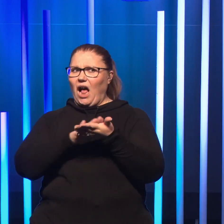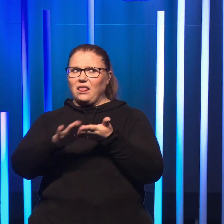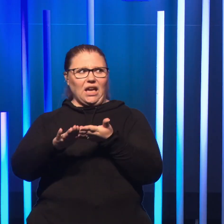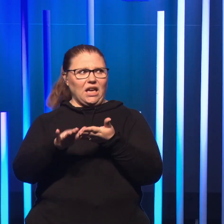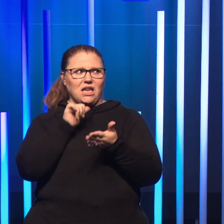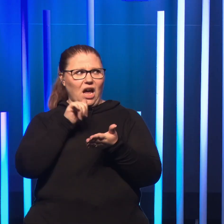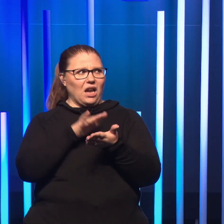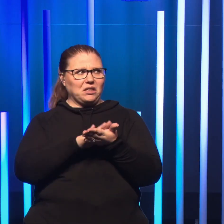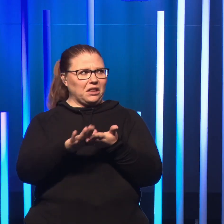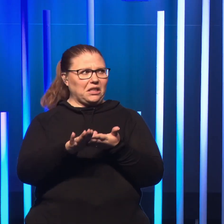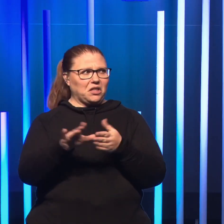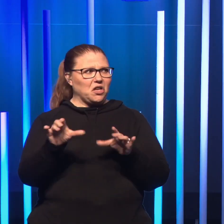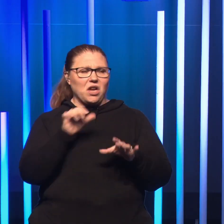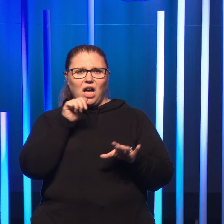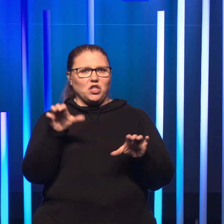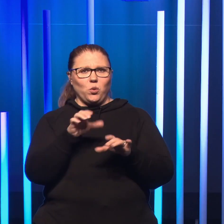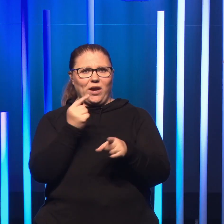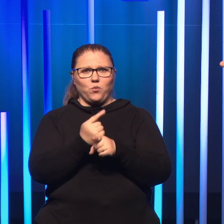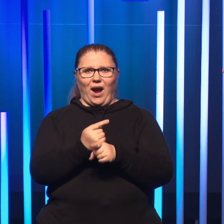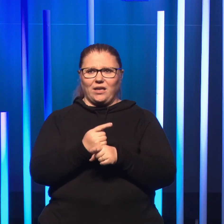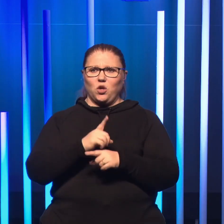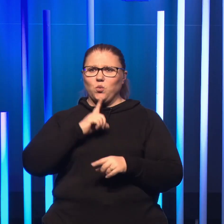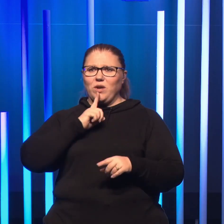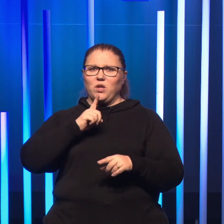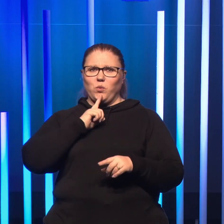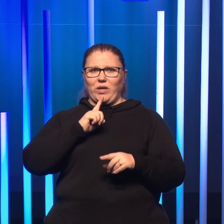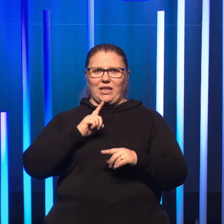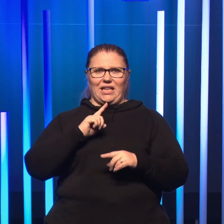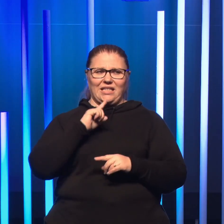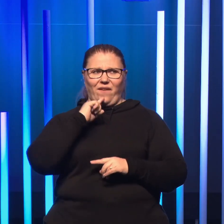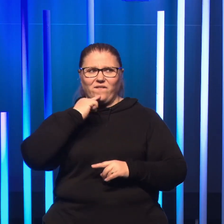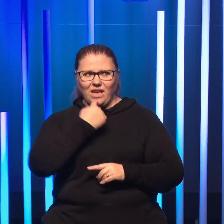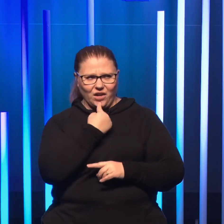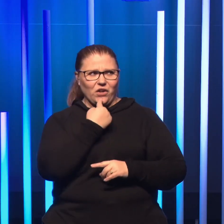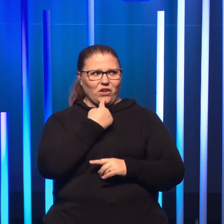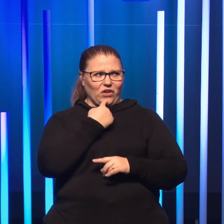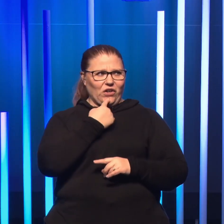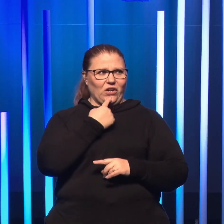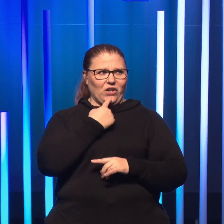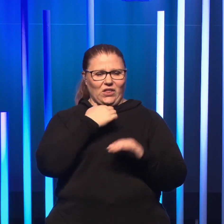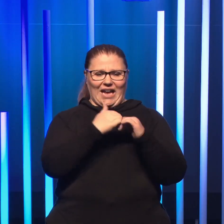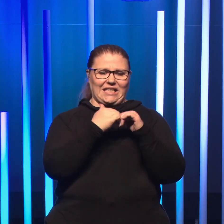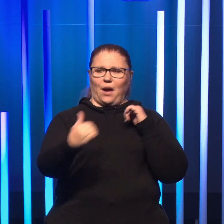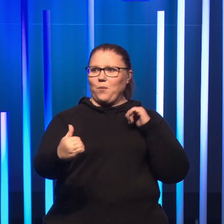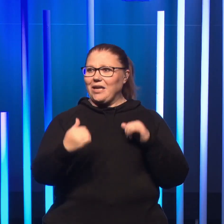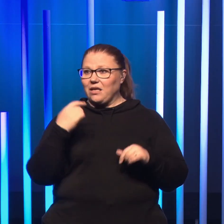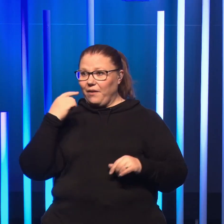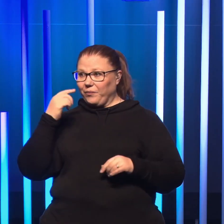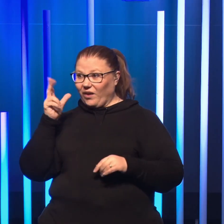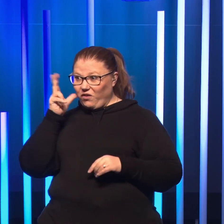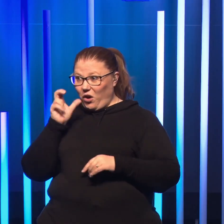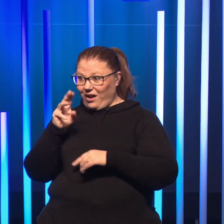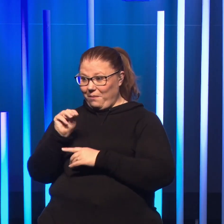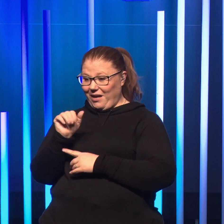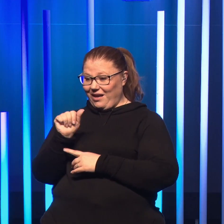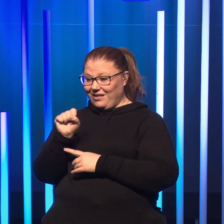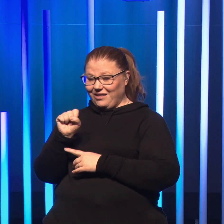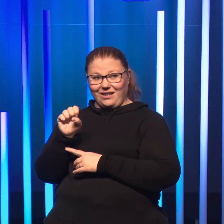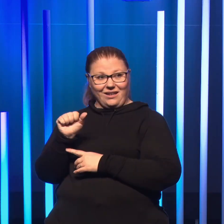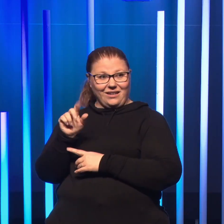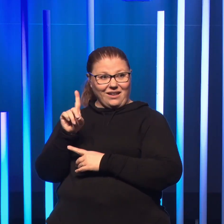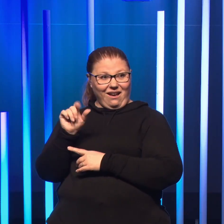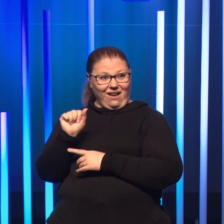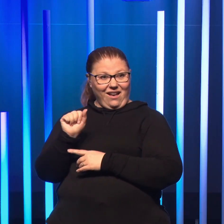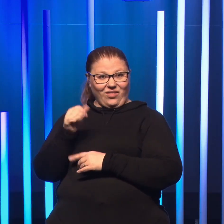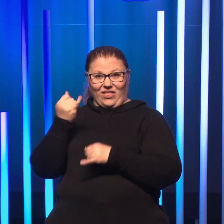pure. They're not doing it right. So they were like radical separatists. If you've ever heard of Masada and you ever heard of that final like suicide,